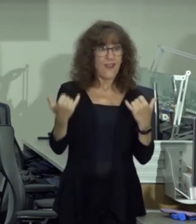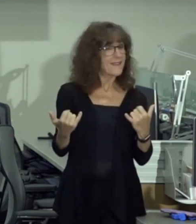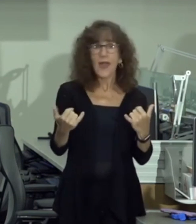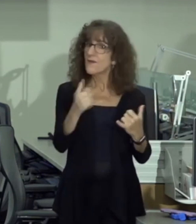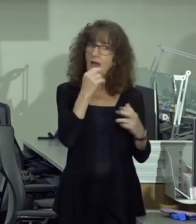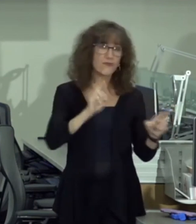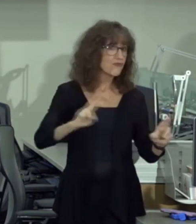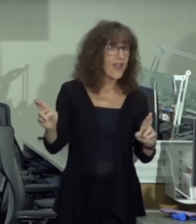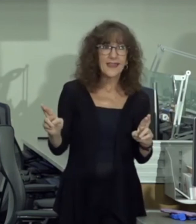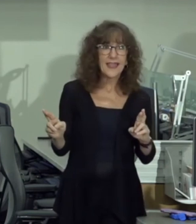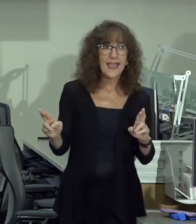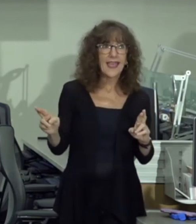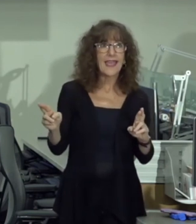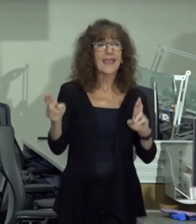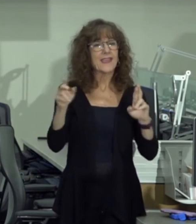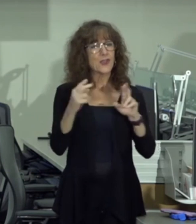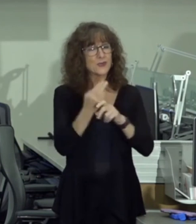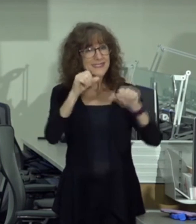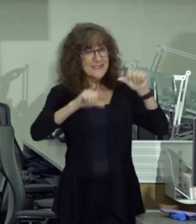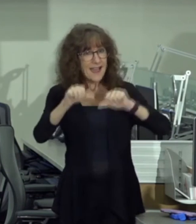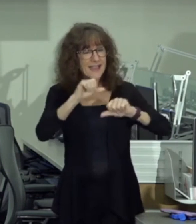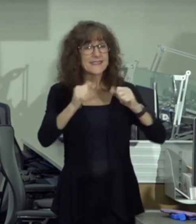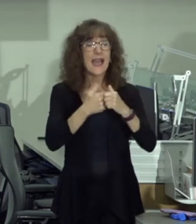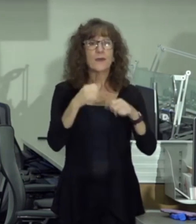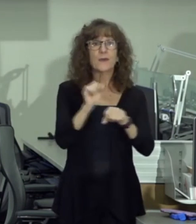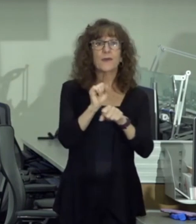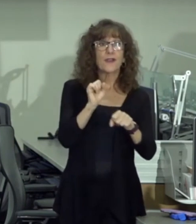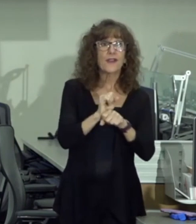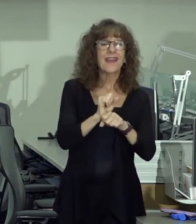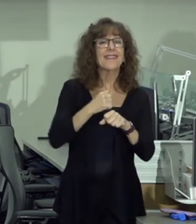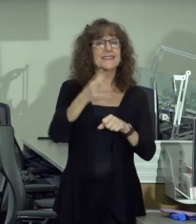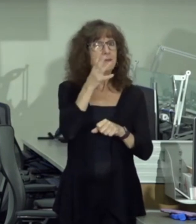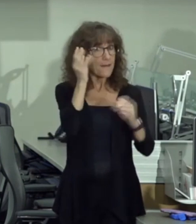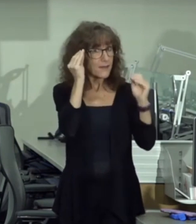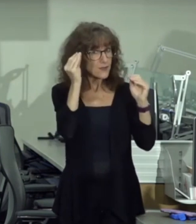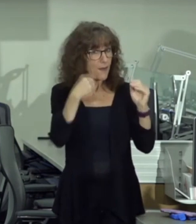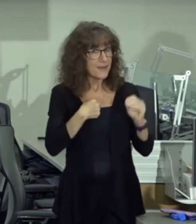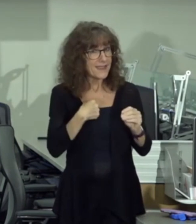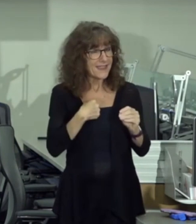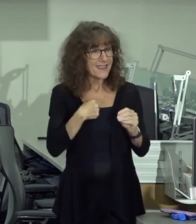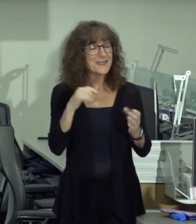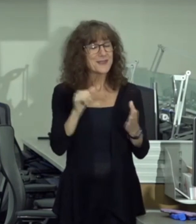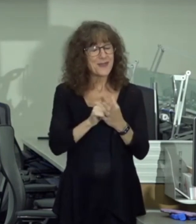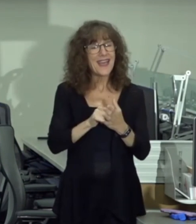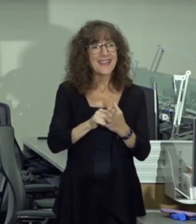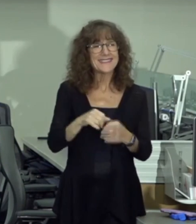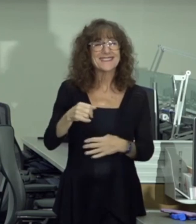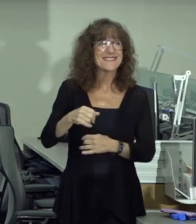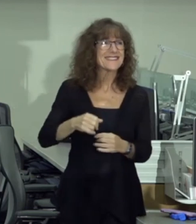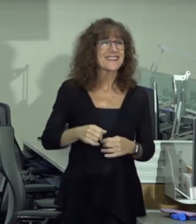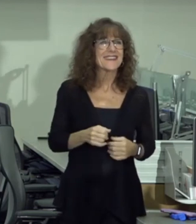not ready. Based on the science, based on how we do work, that's what my mother taught me. So that's what. I just have one